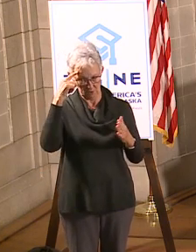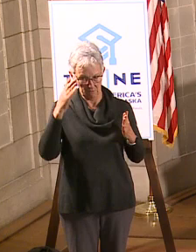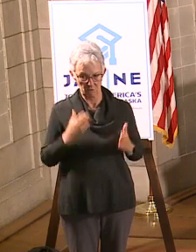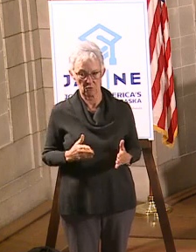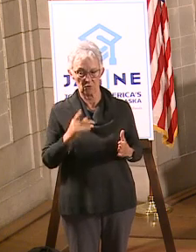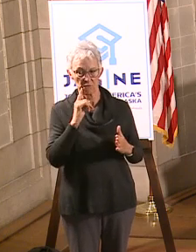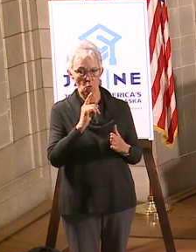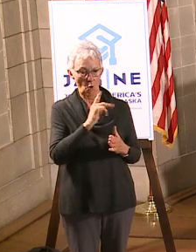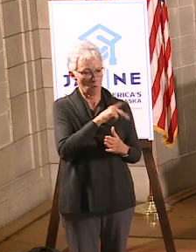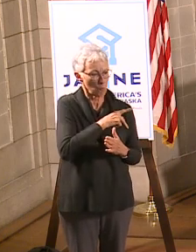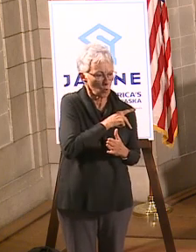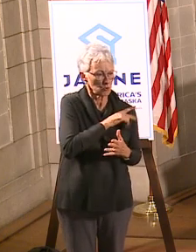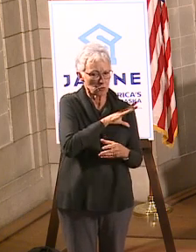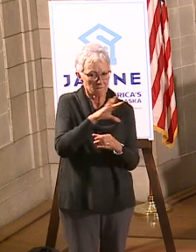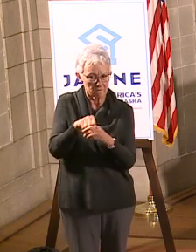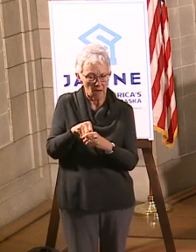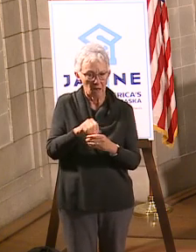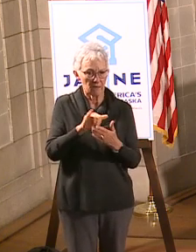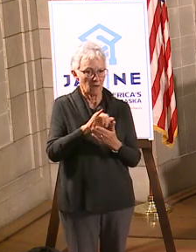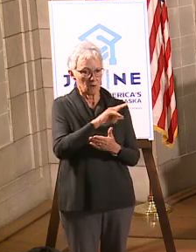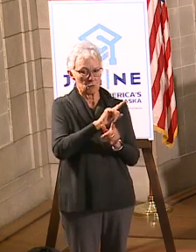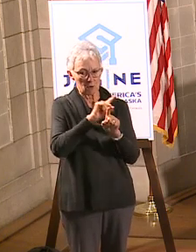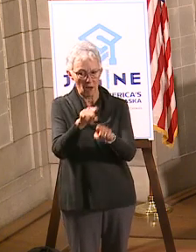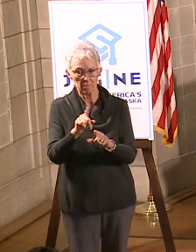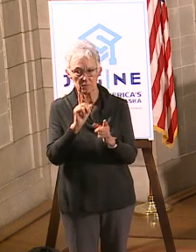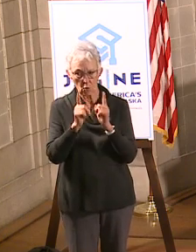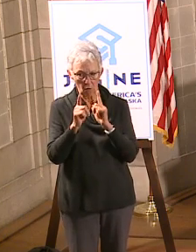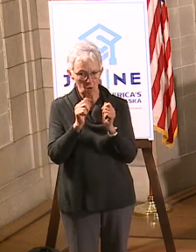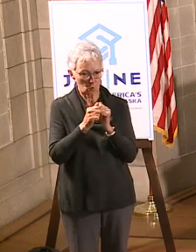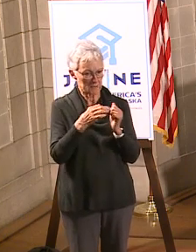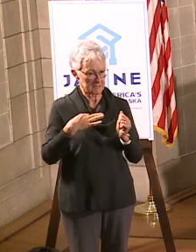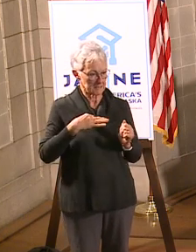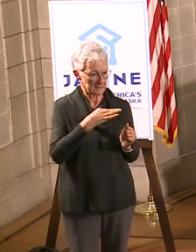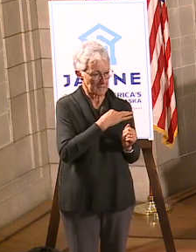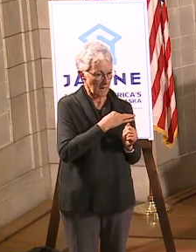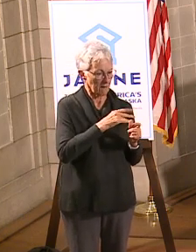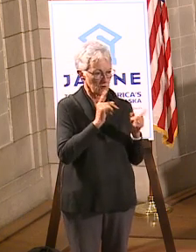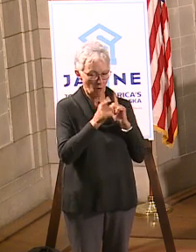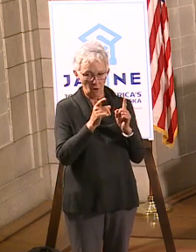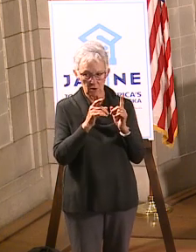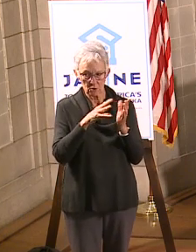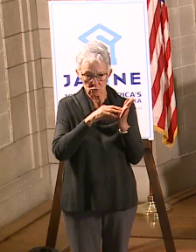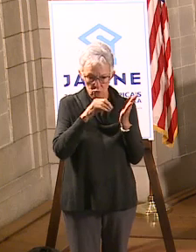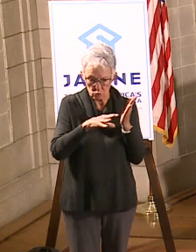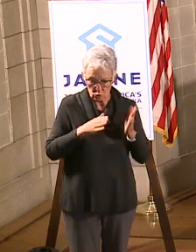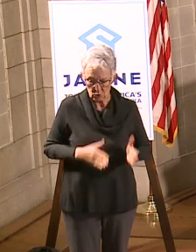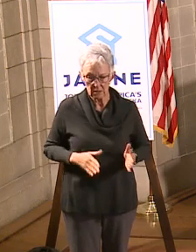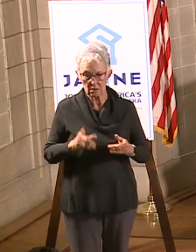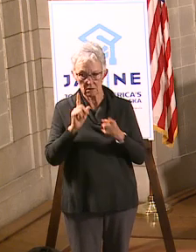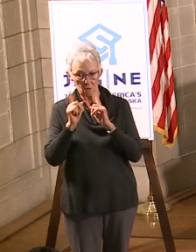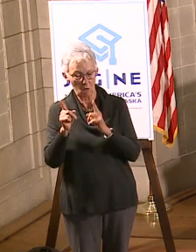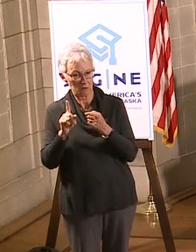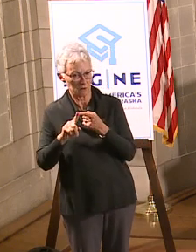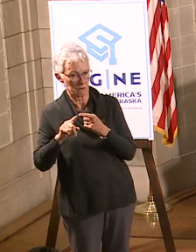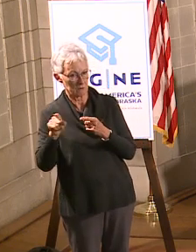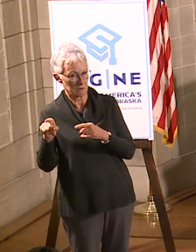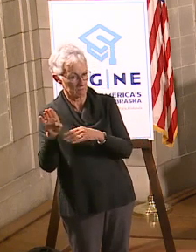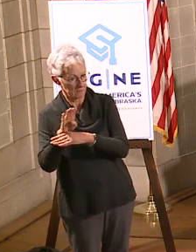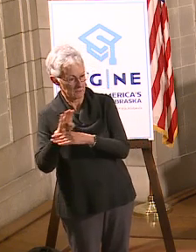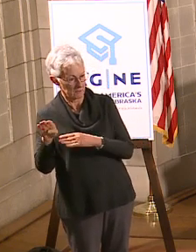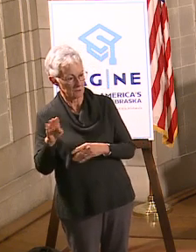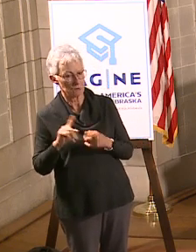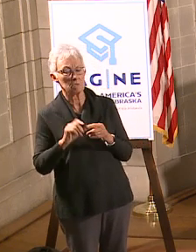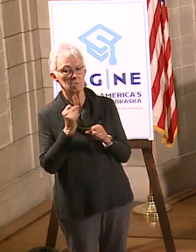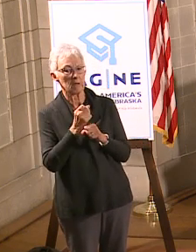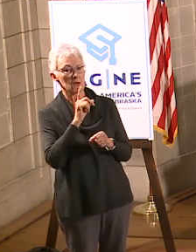the students, talking to the staff, talking to the teachers, talking to employers to be sure that this was right for